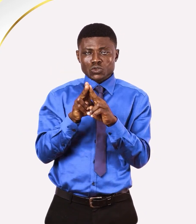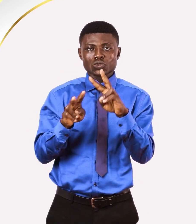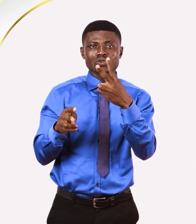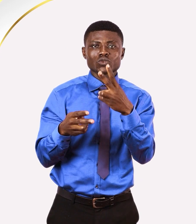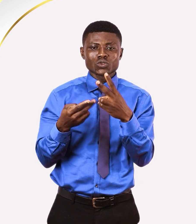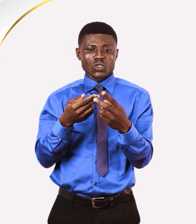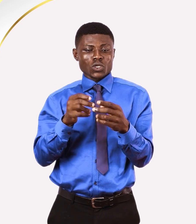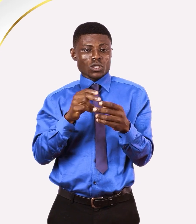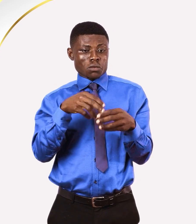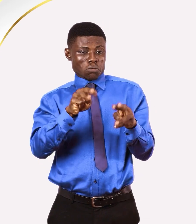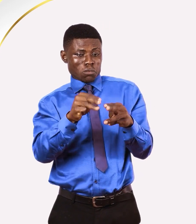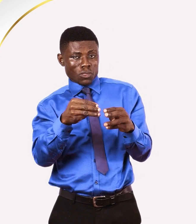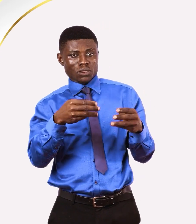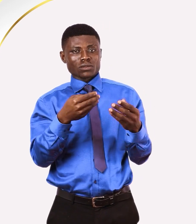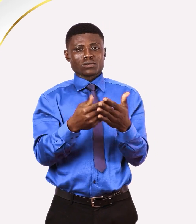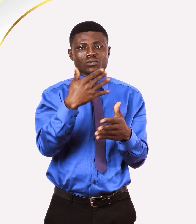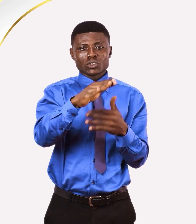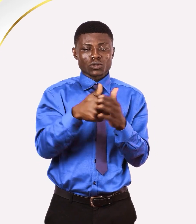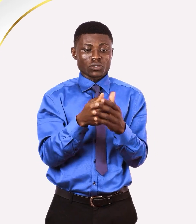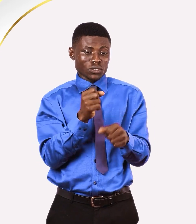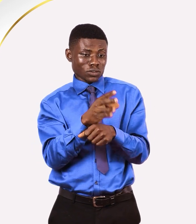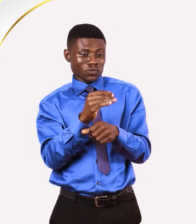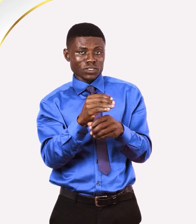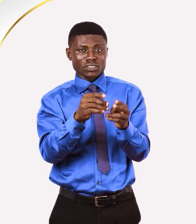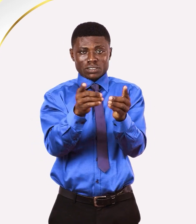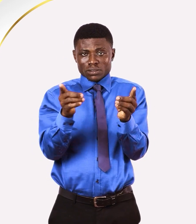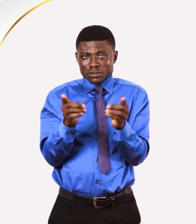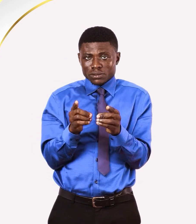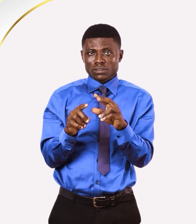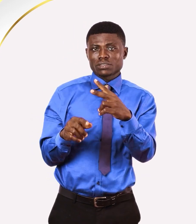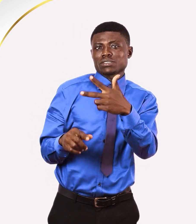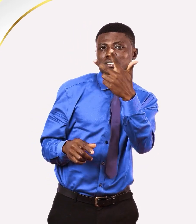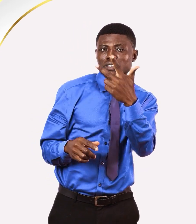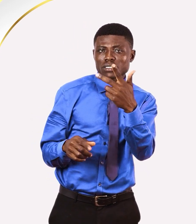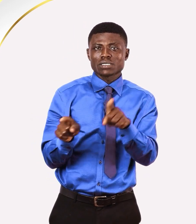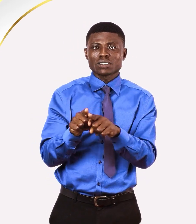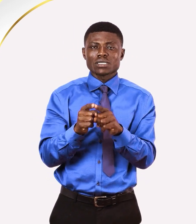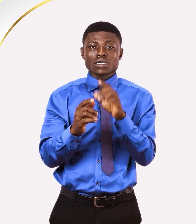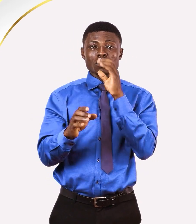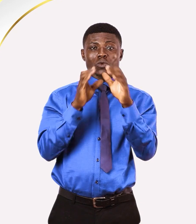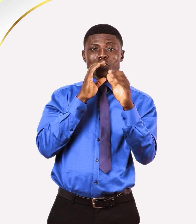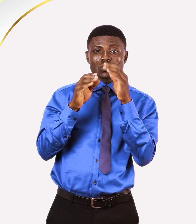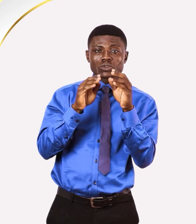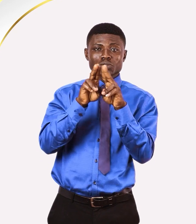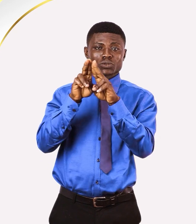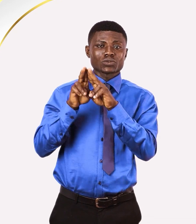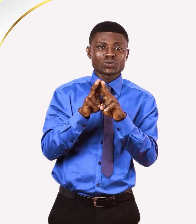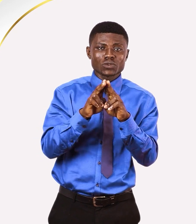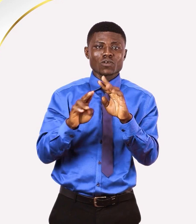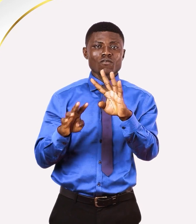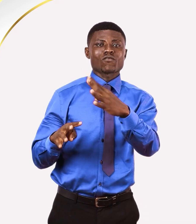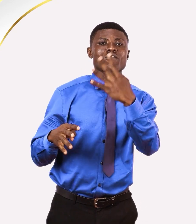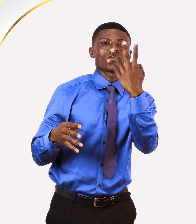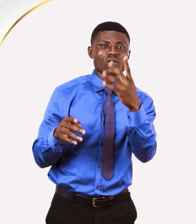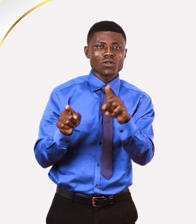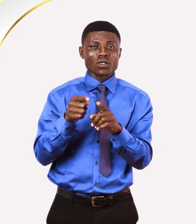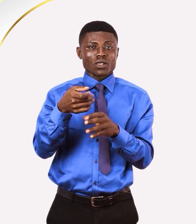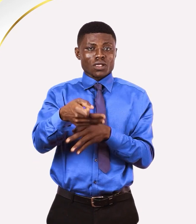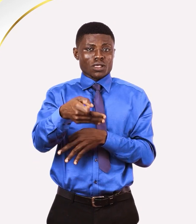2. Broker-dealers and Advisors Department. 3. Communications Unit.